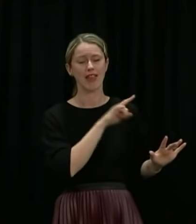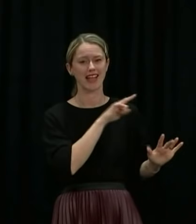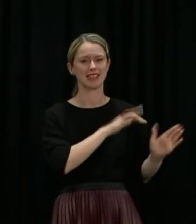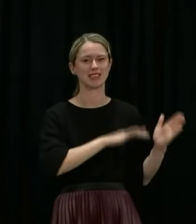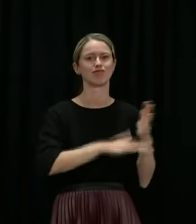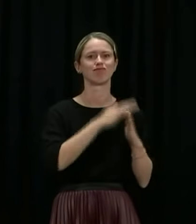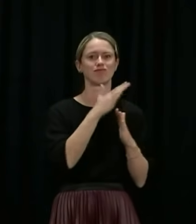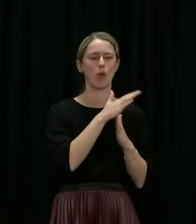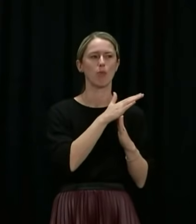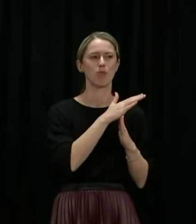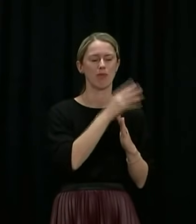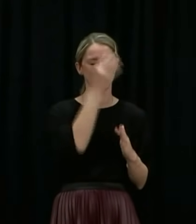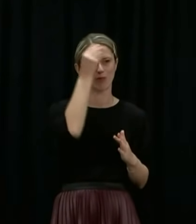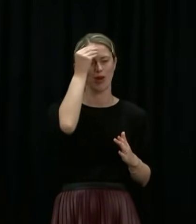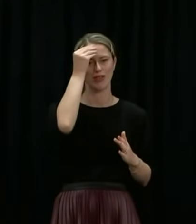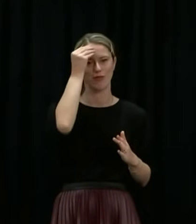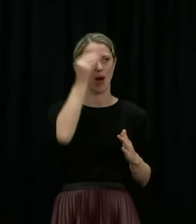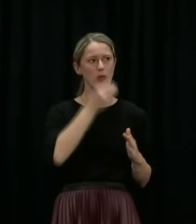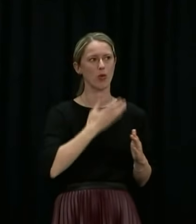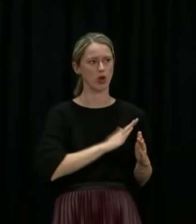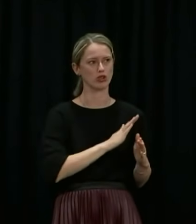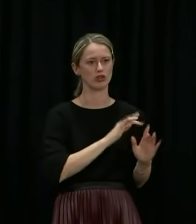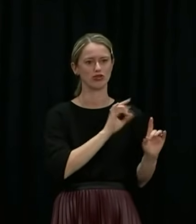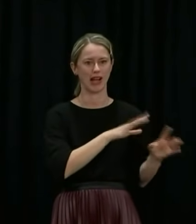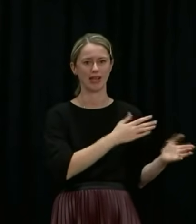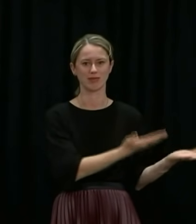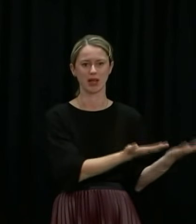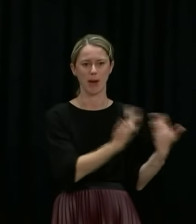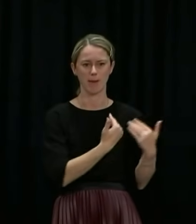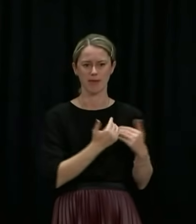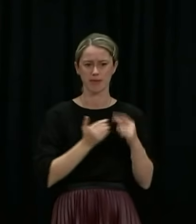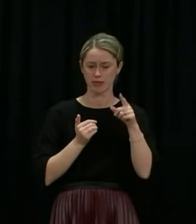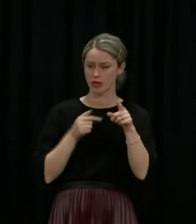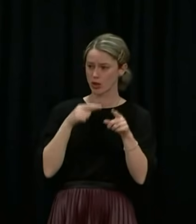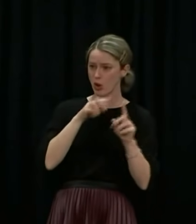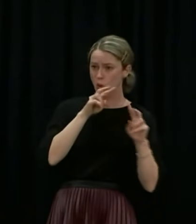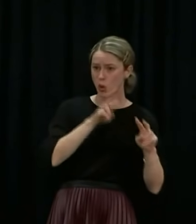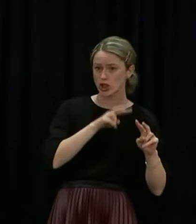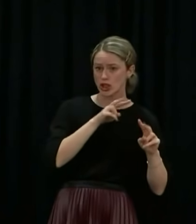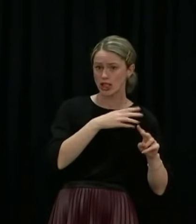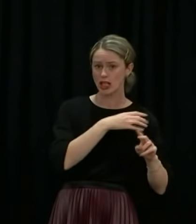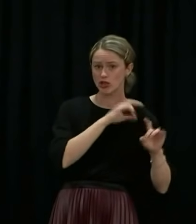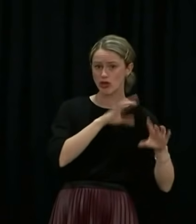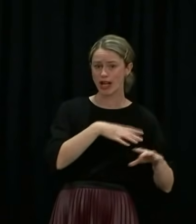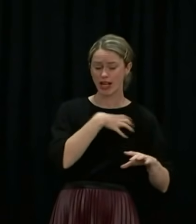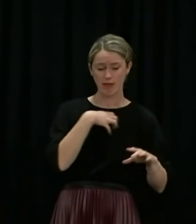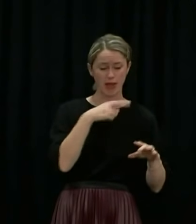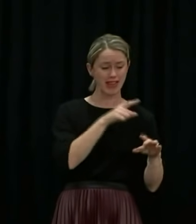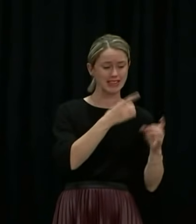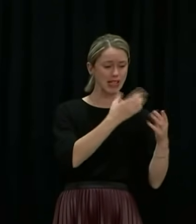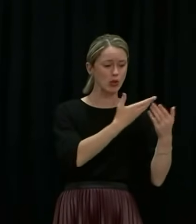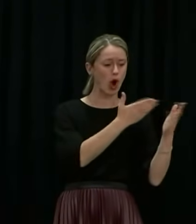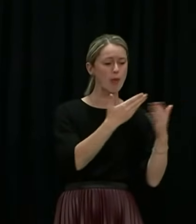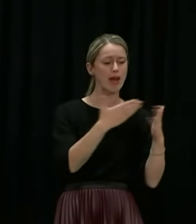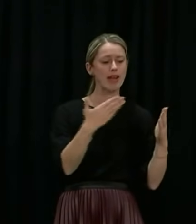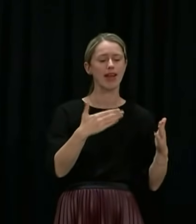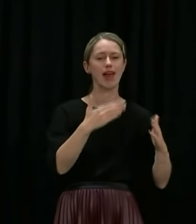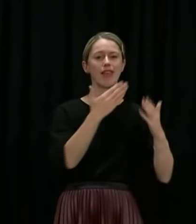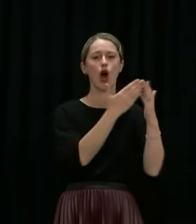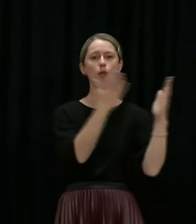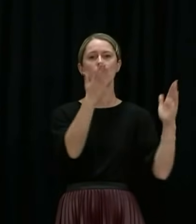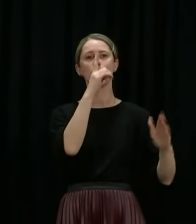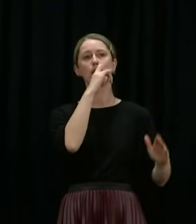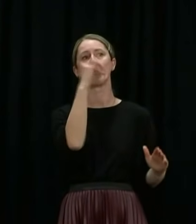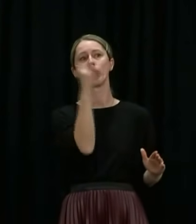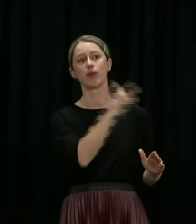that is absolutely front of mind when we're having those conversations. Are you watching the Australian government's reopening to the world with interest? Is there things that you